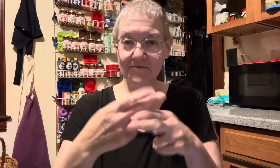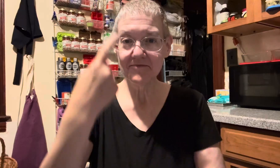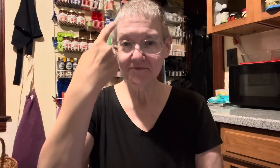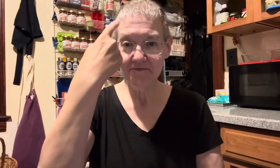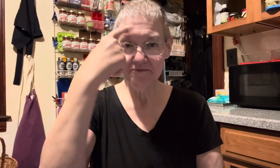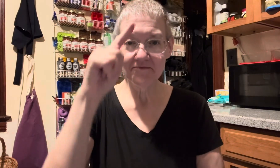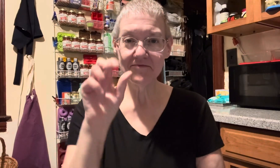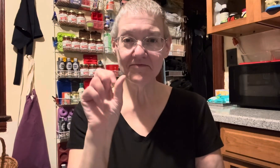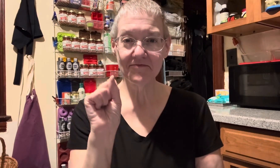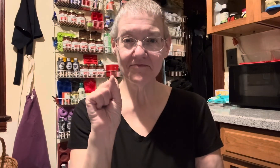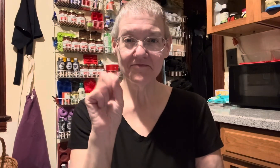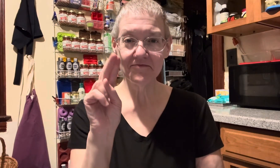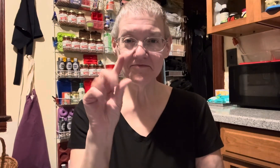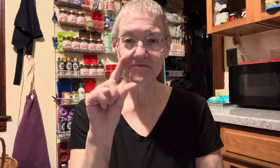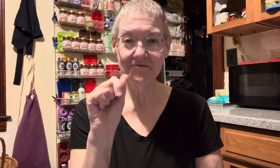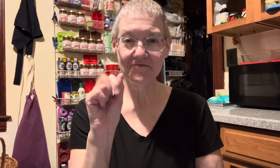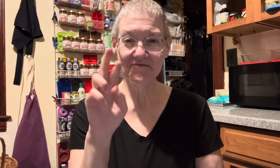Both names for sugar.